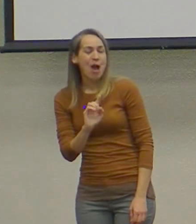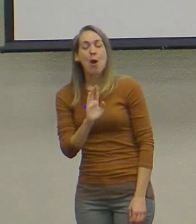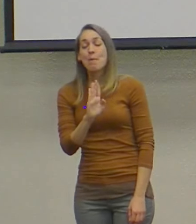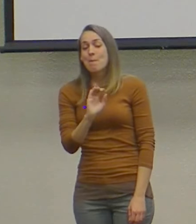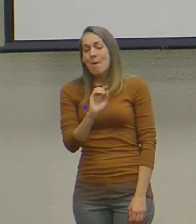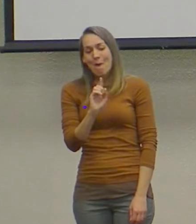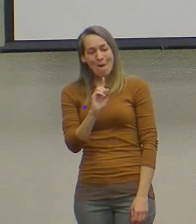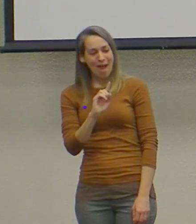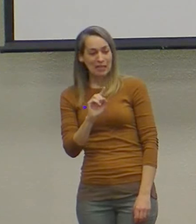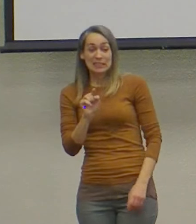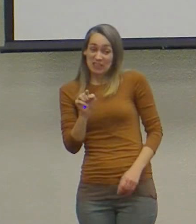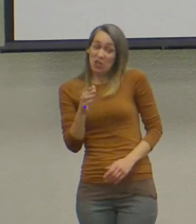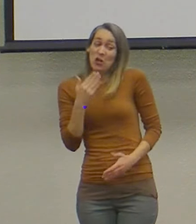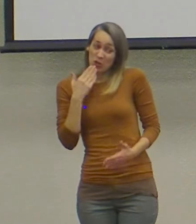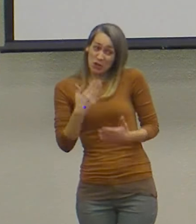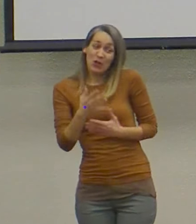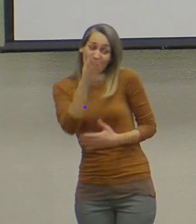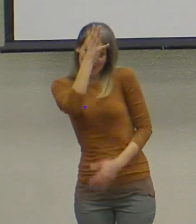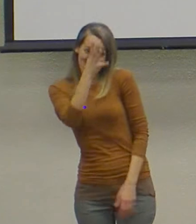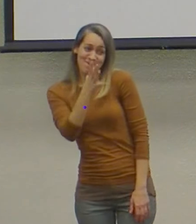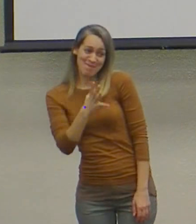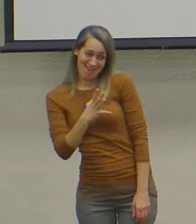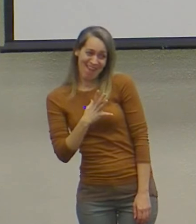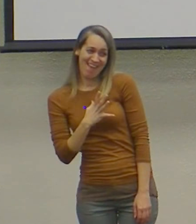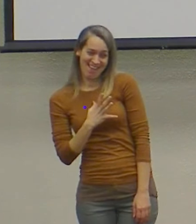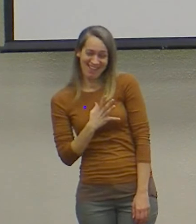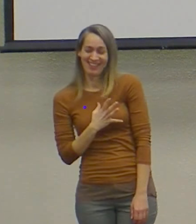Boaz, he's a good man.